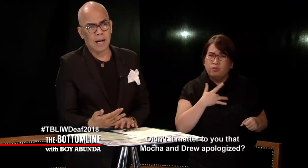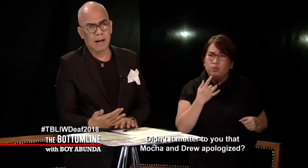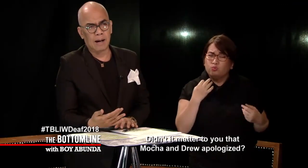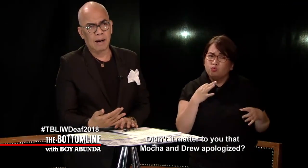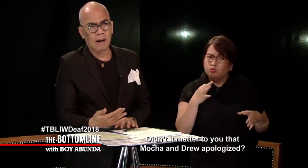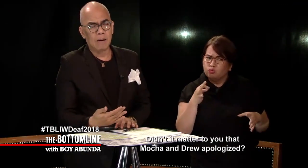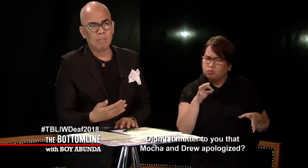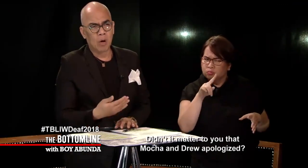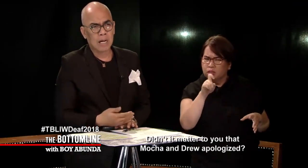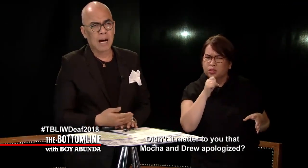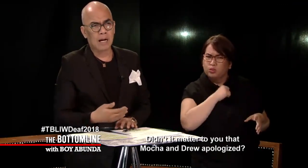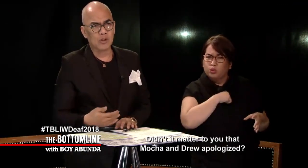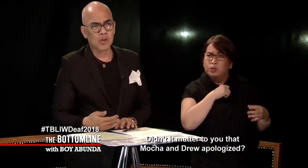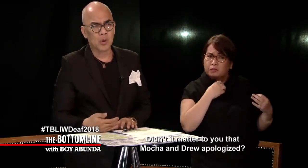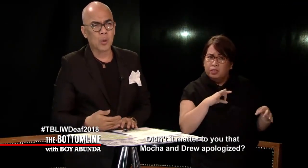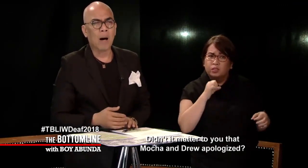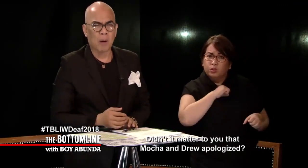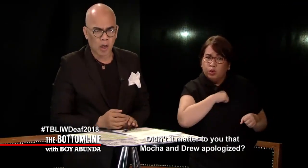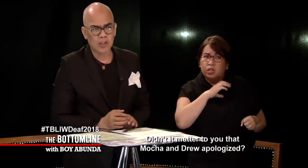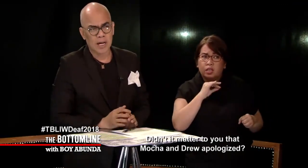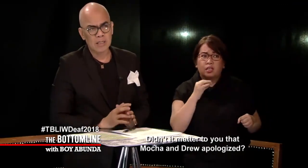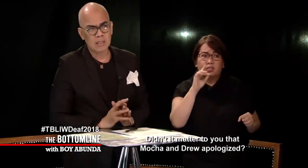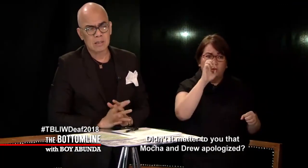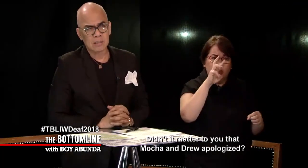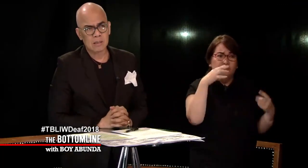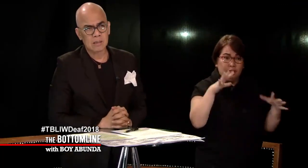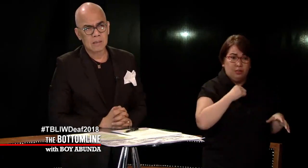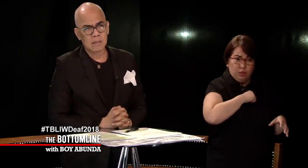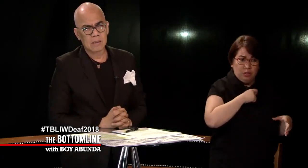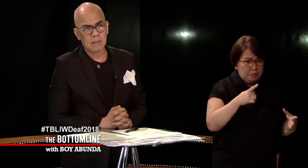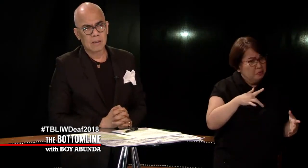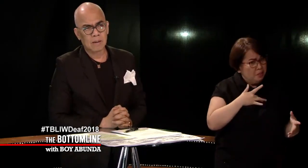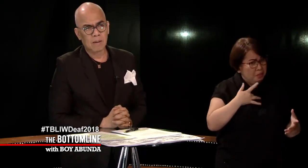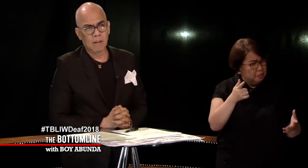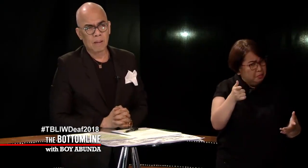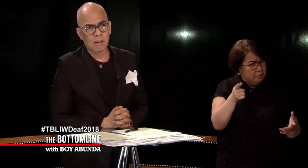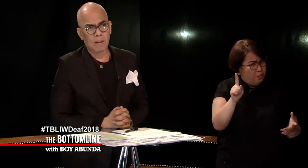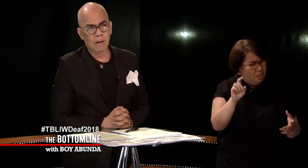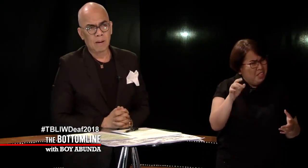that Mocha and Drew apologized?